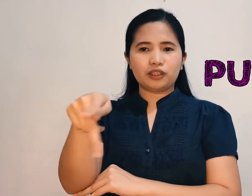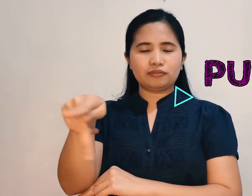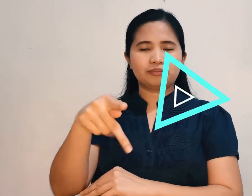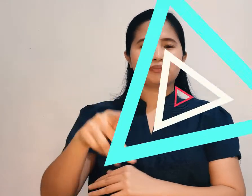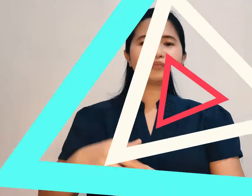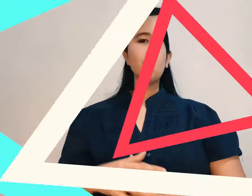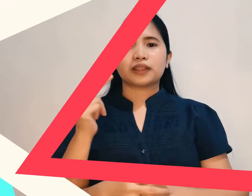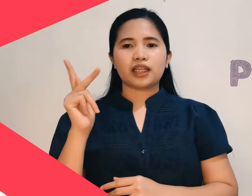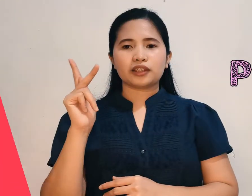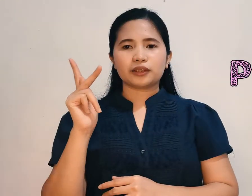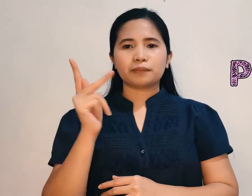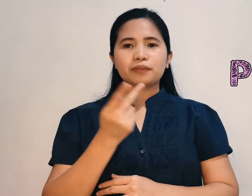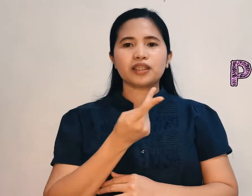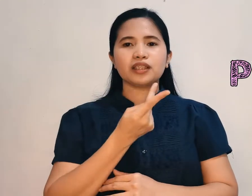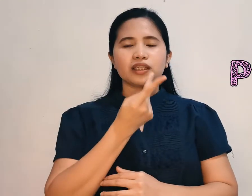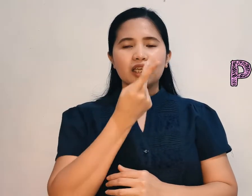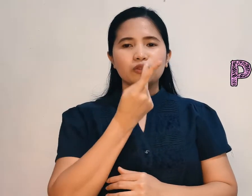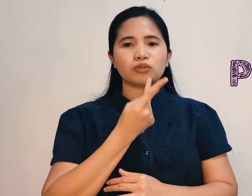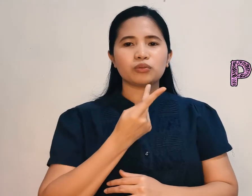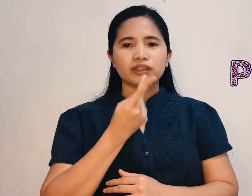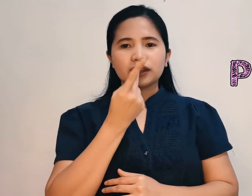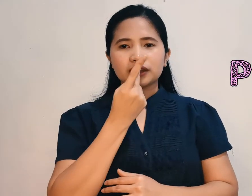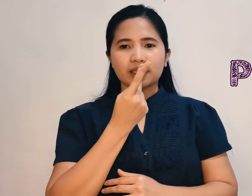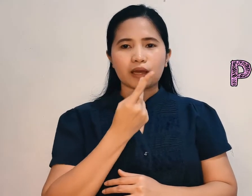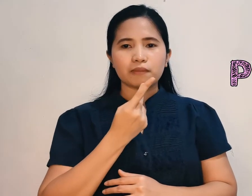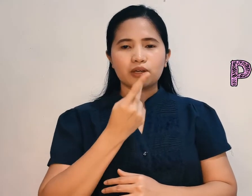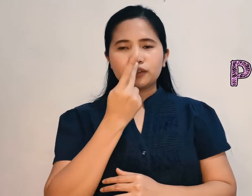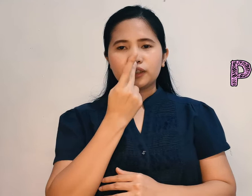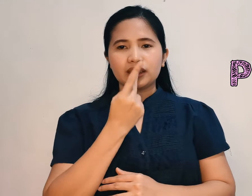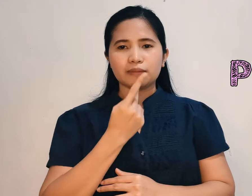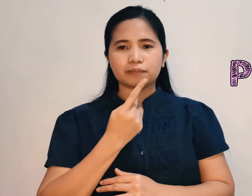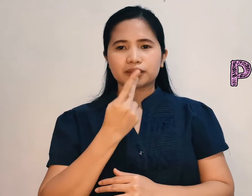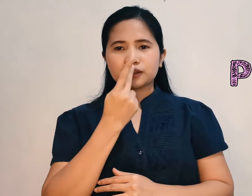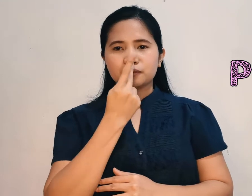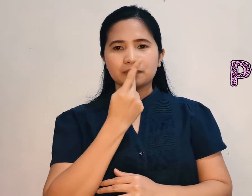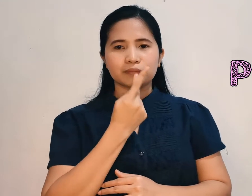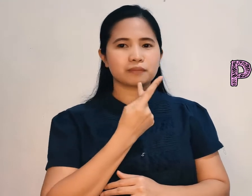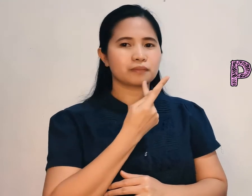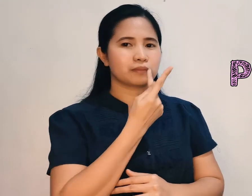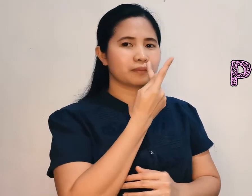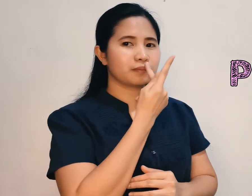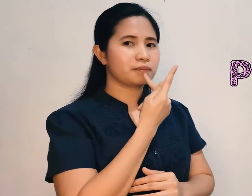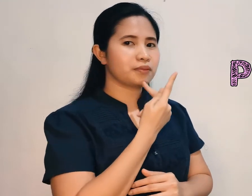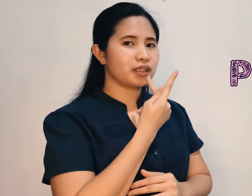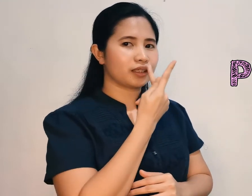Purple. Letter P, and we will just rub on our lips. Pink.